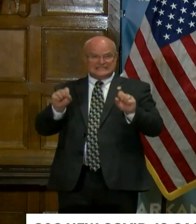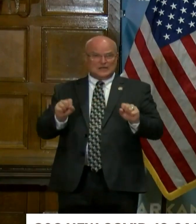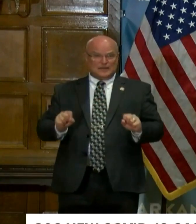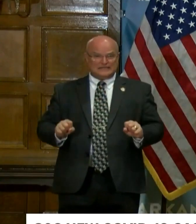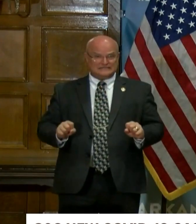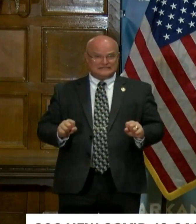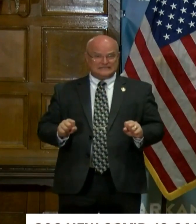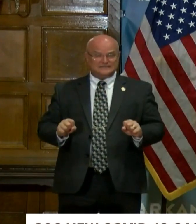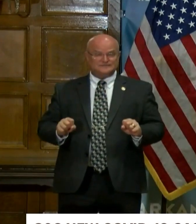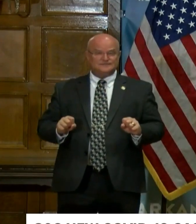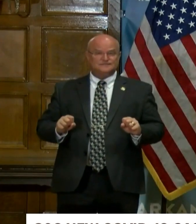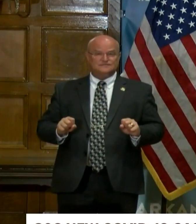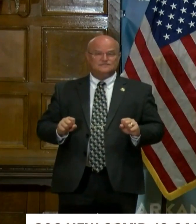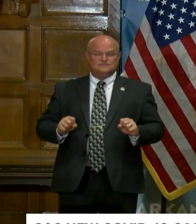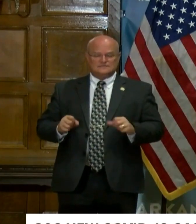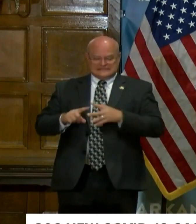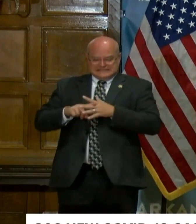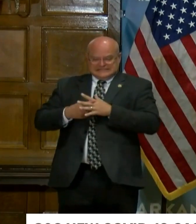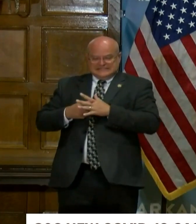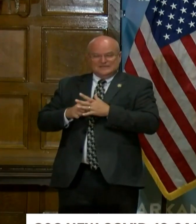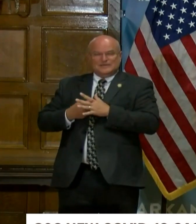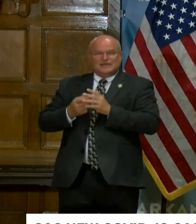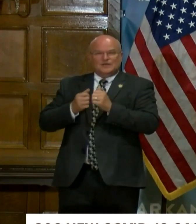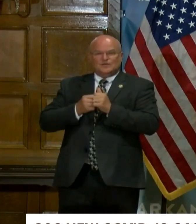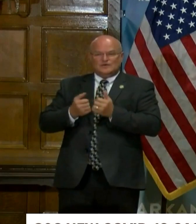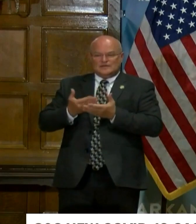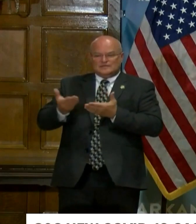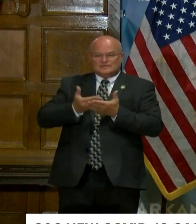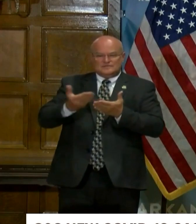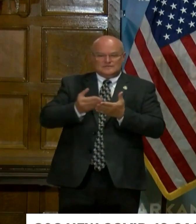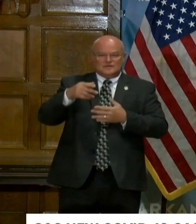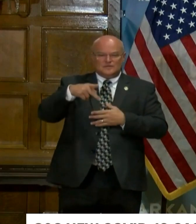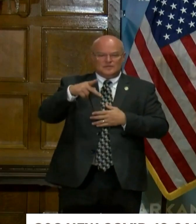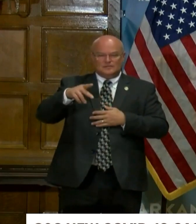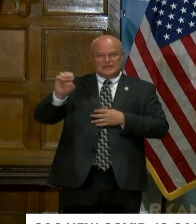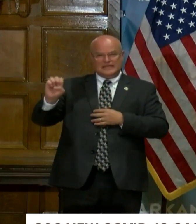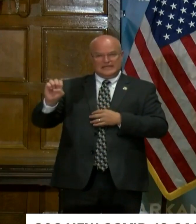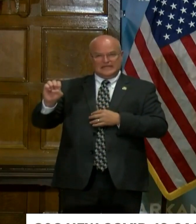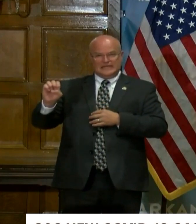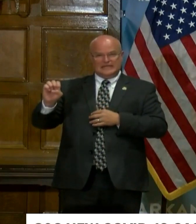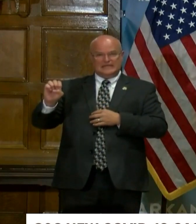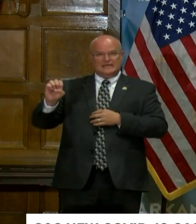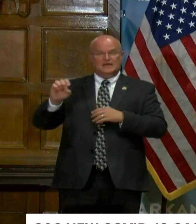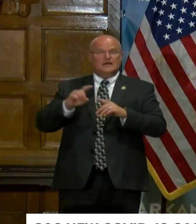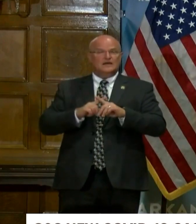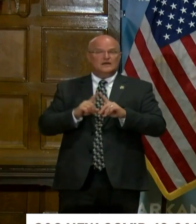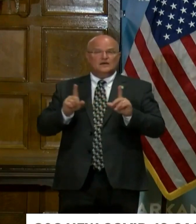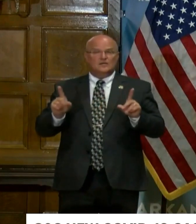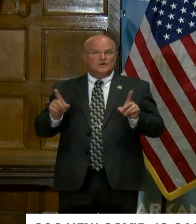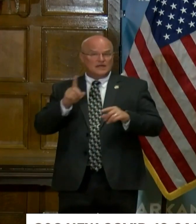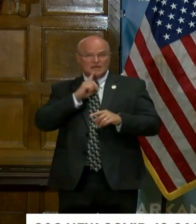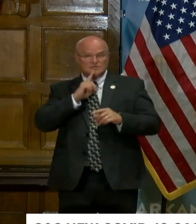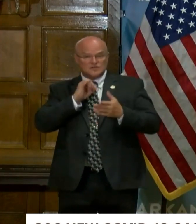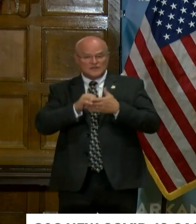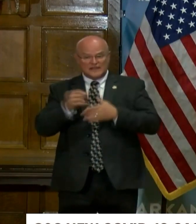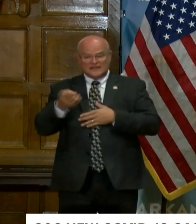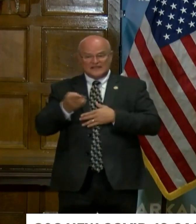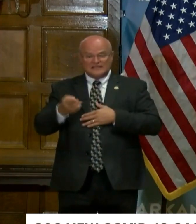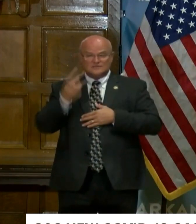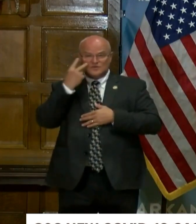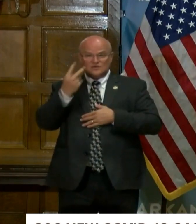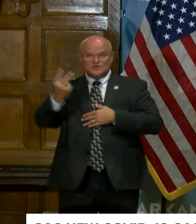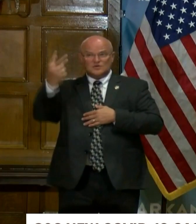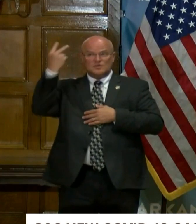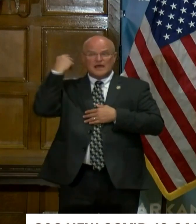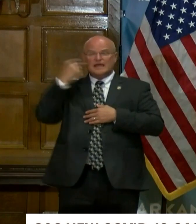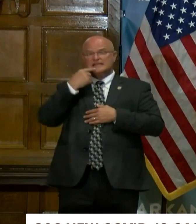capacity, early on in the procurement of PPE. But I'm sure that history will look back